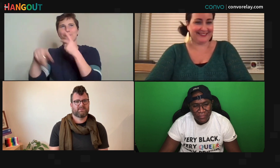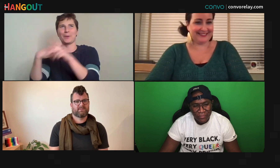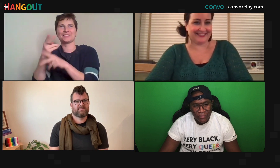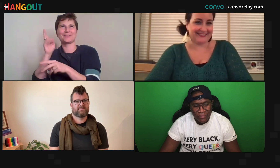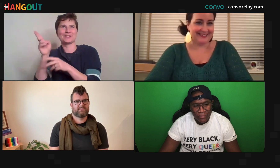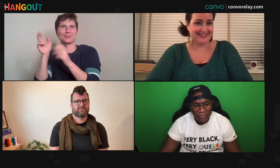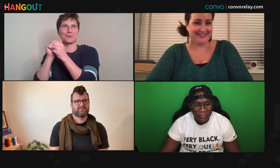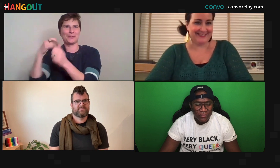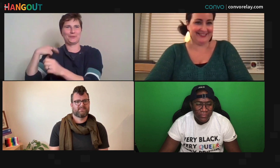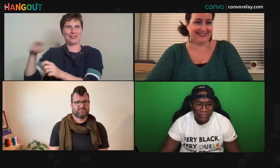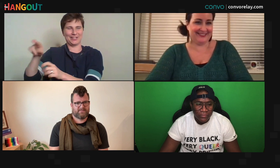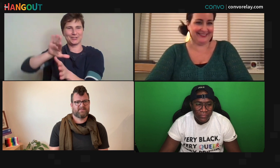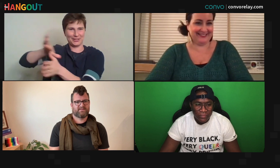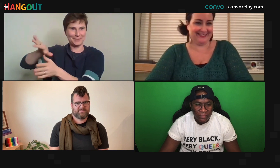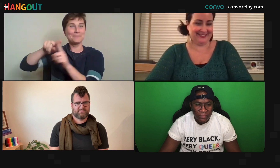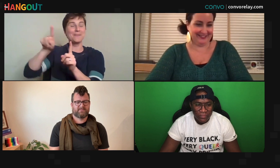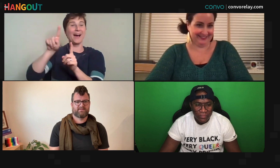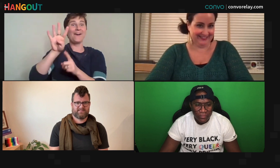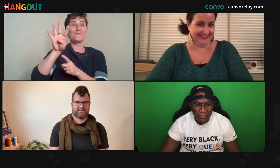felt like